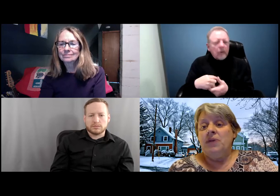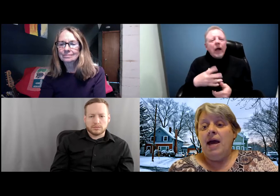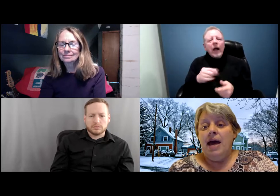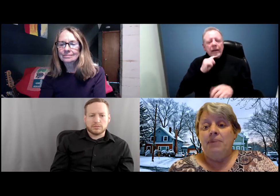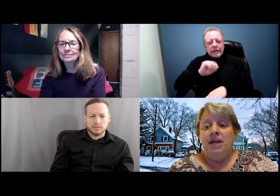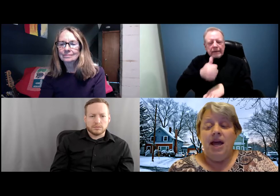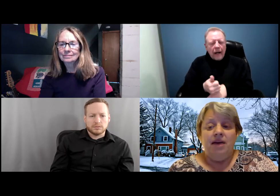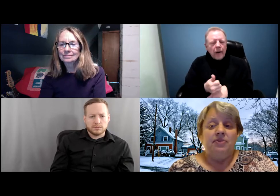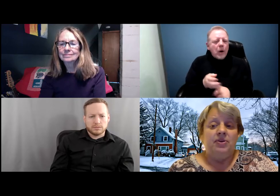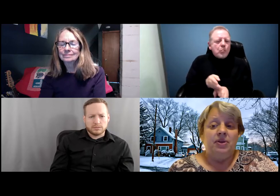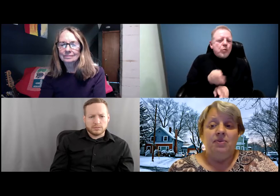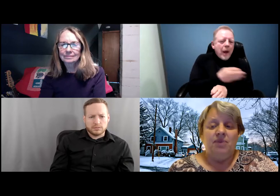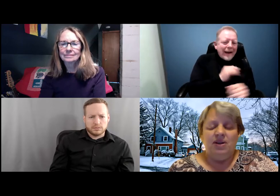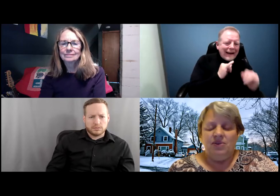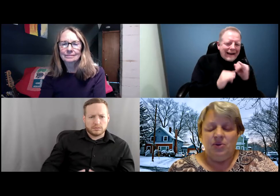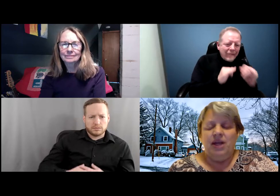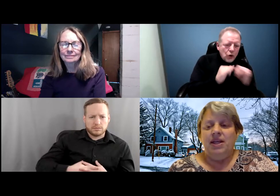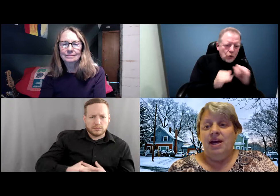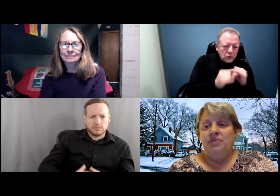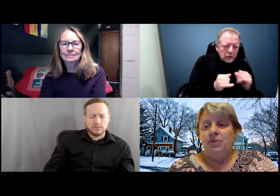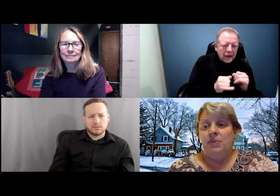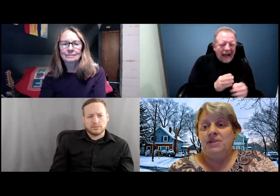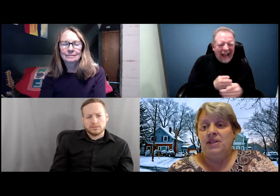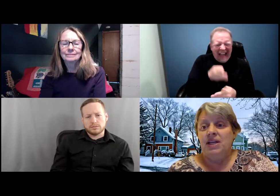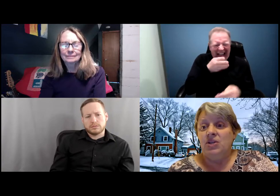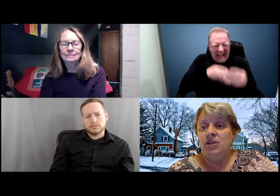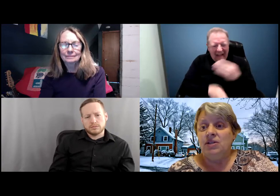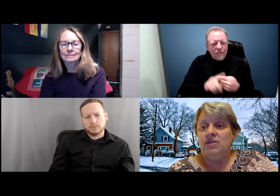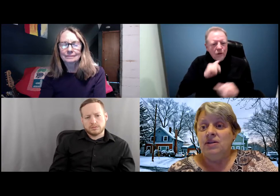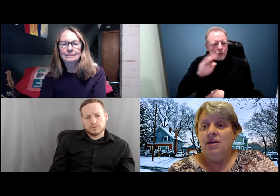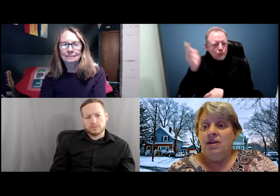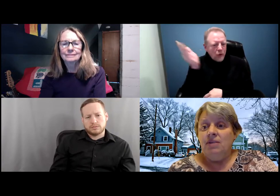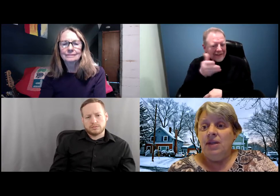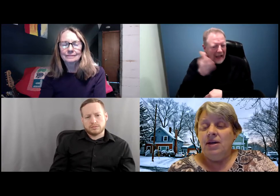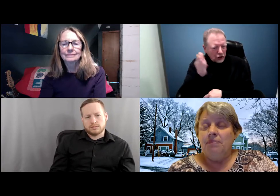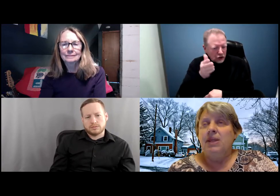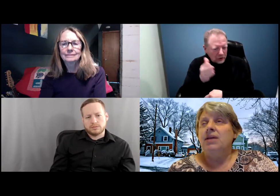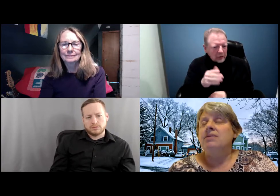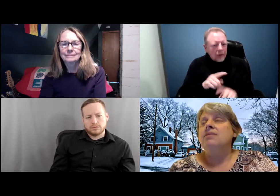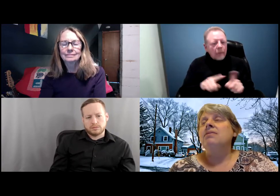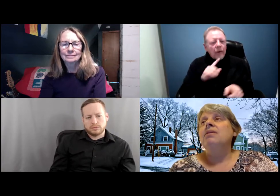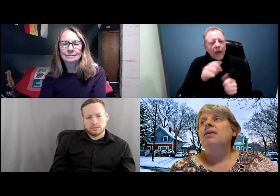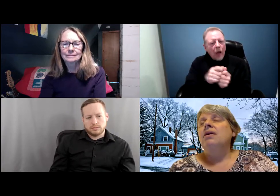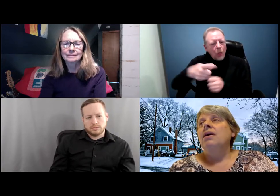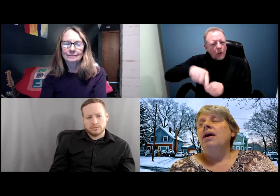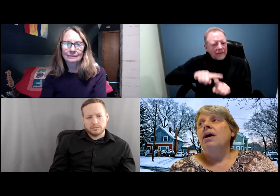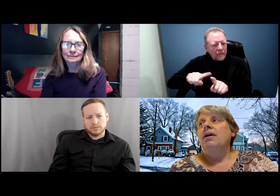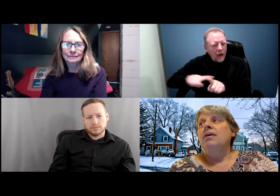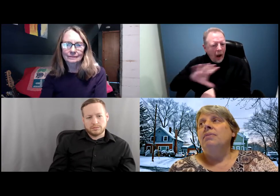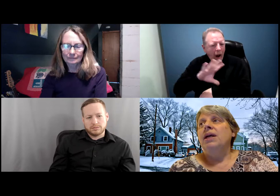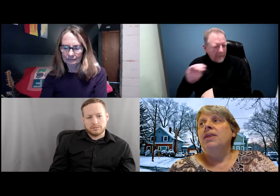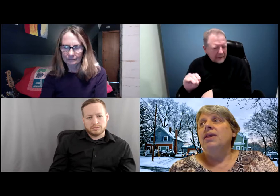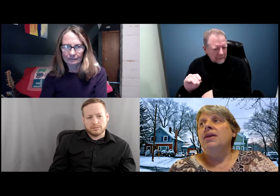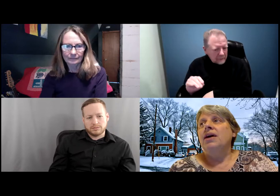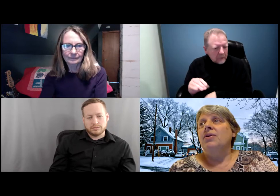interviews happen after directly after the presentations by the companies.